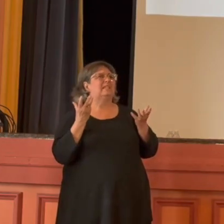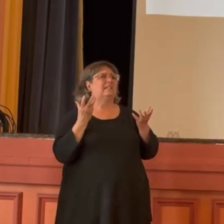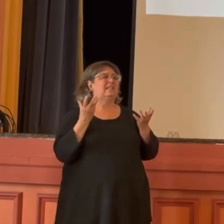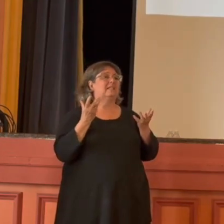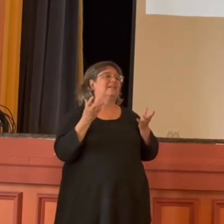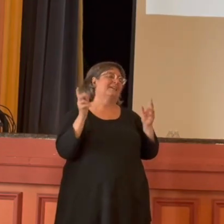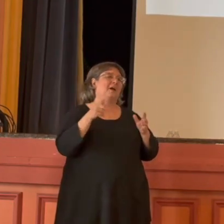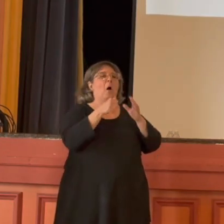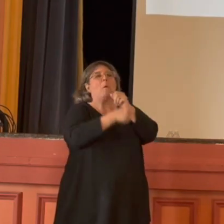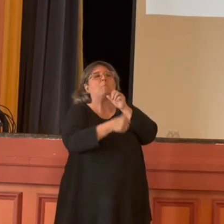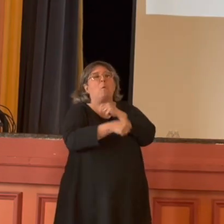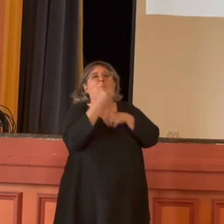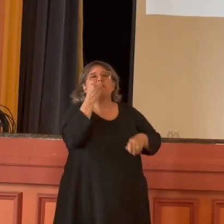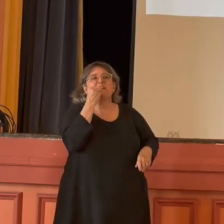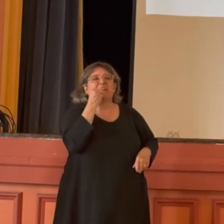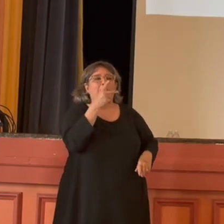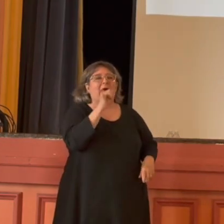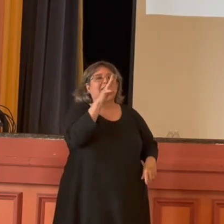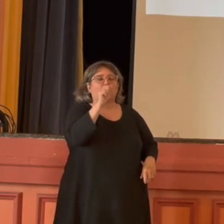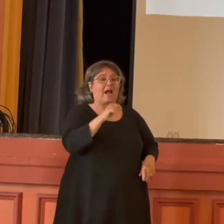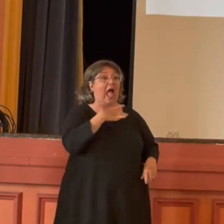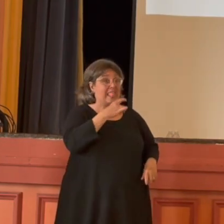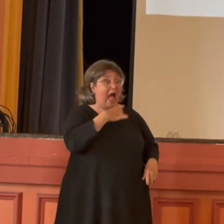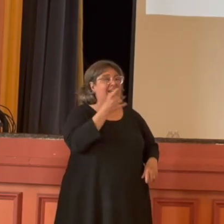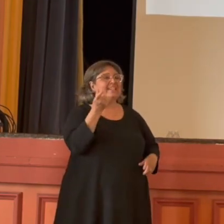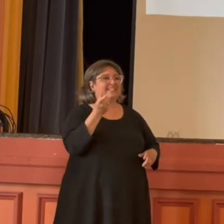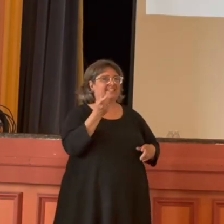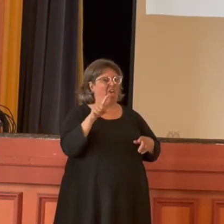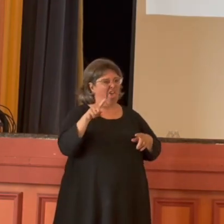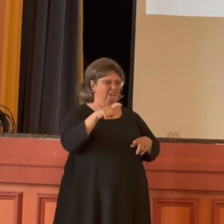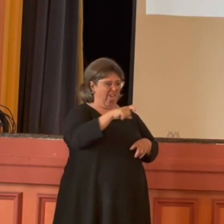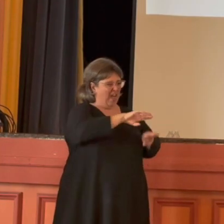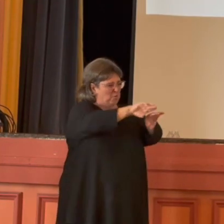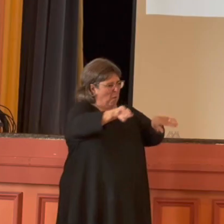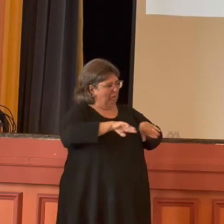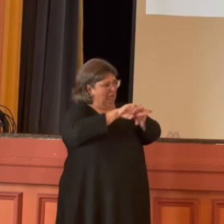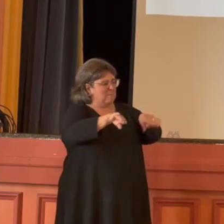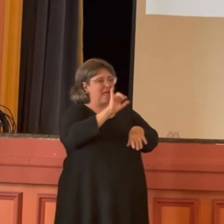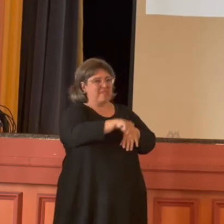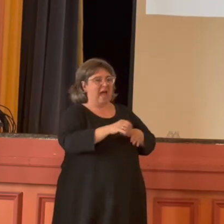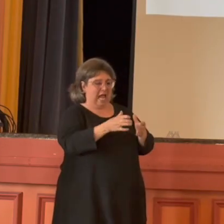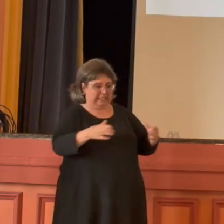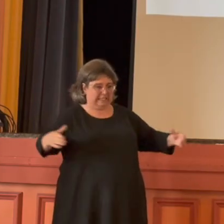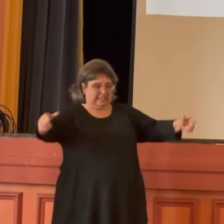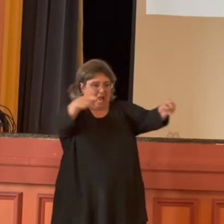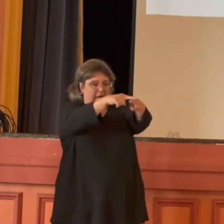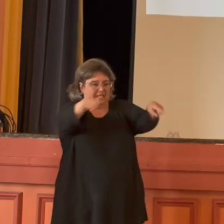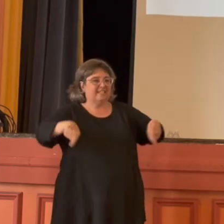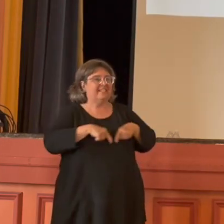poop-eating bacteria that like to go for nice swims in these tanks you see in the